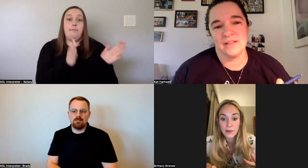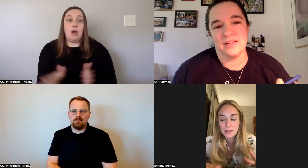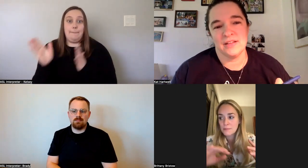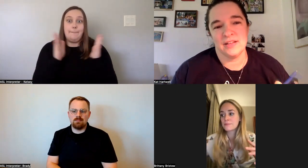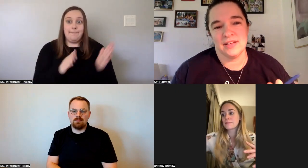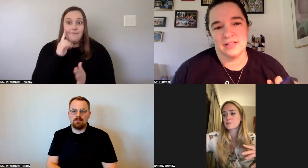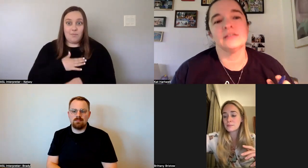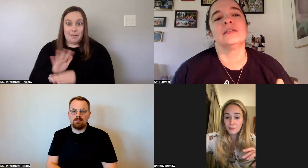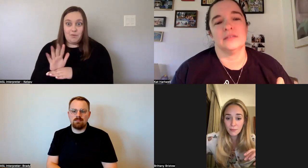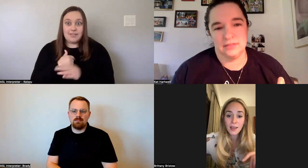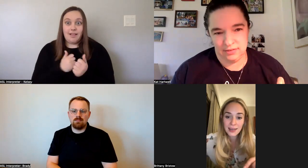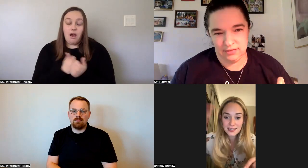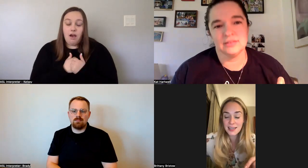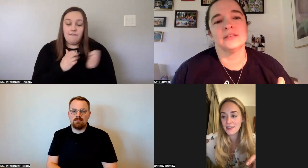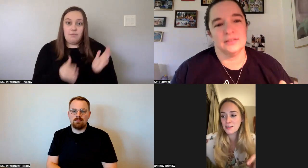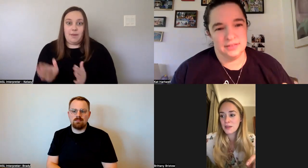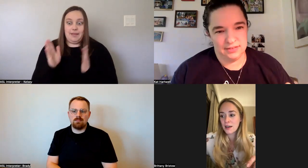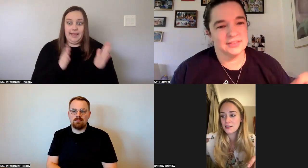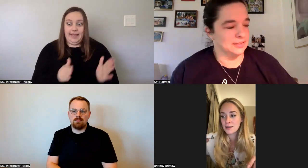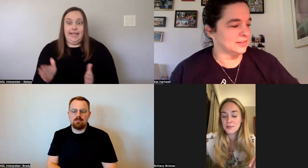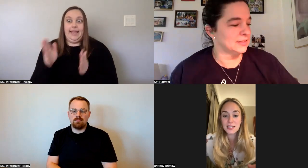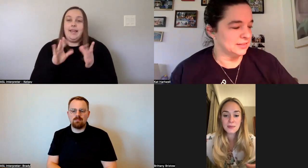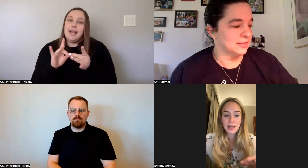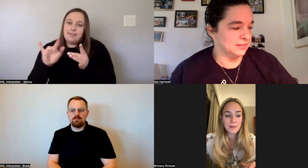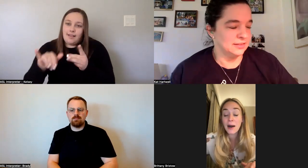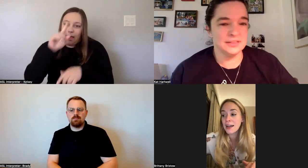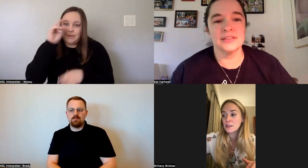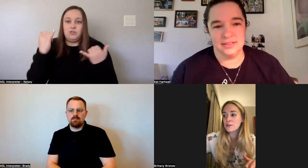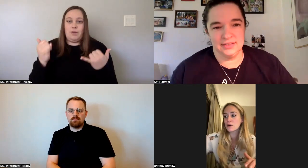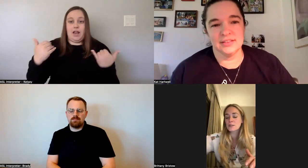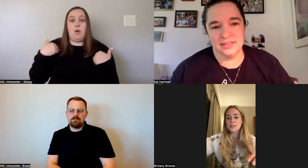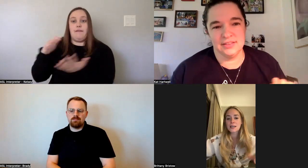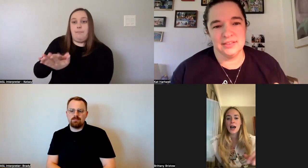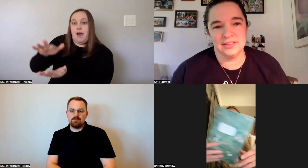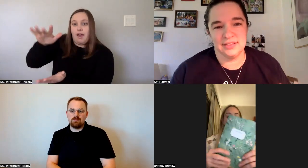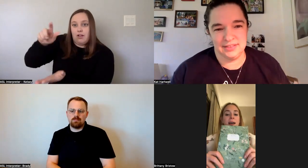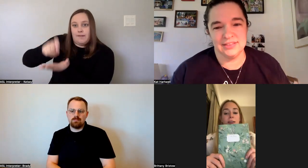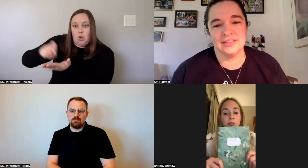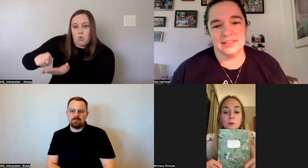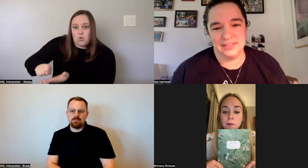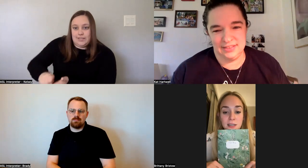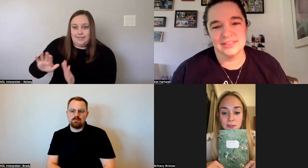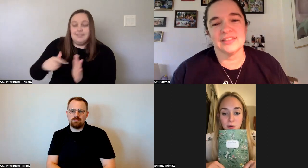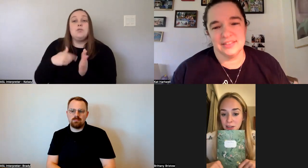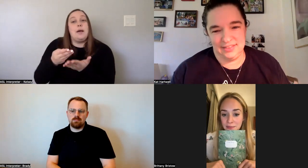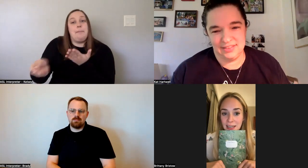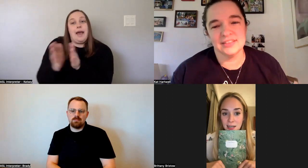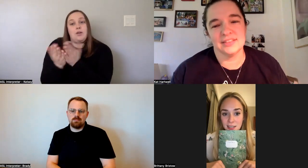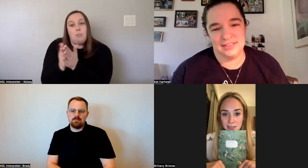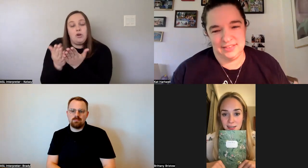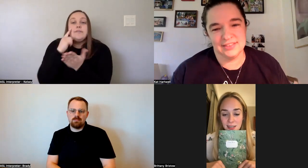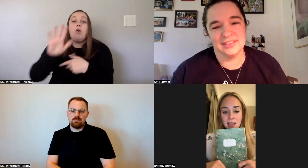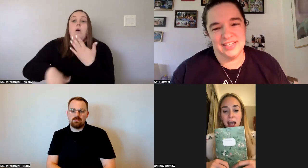my movies. And I say this because I'm sitting beside a pile of notes. I buy little notebooks for all of